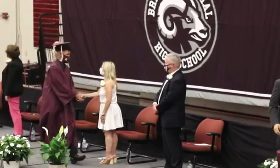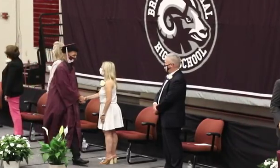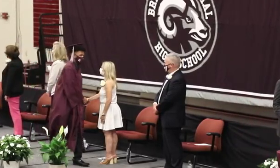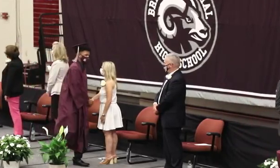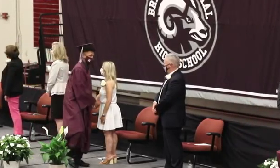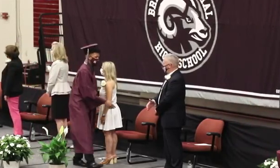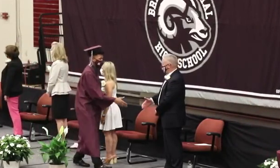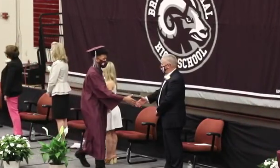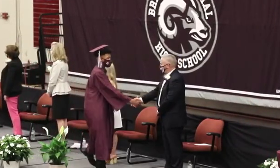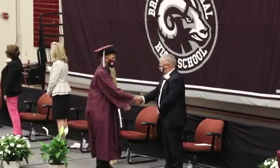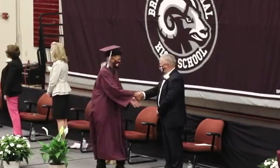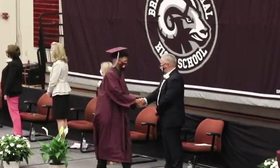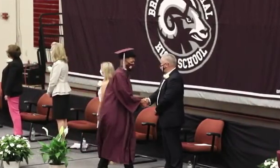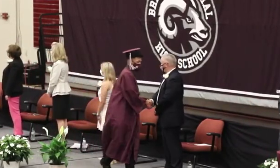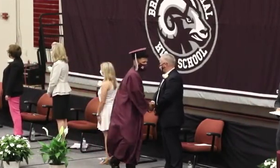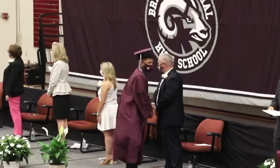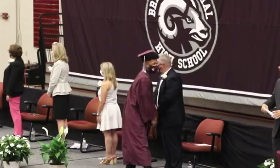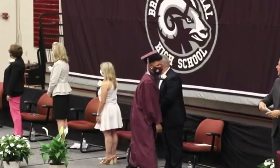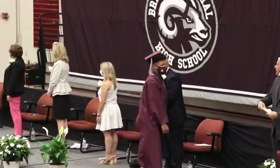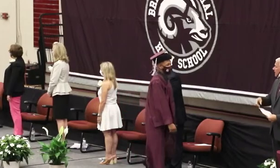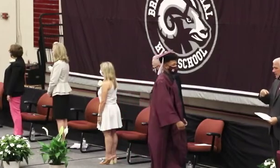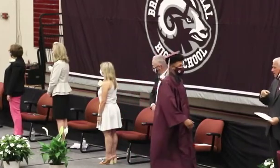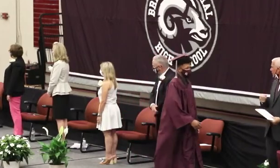Natalia Katajena Poplars.